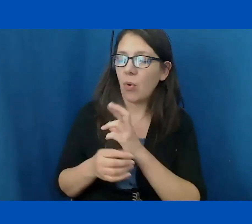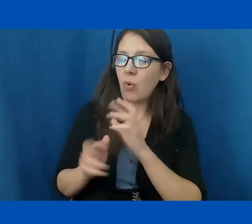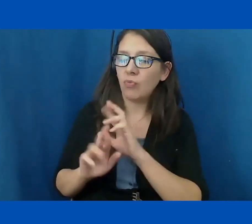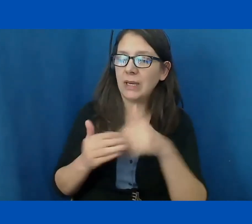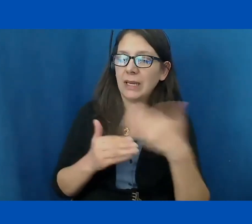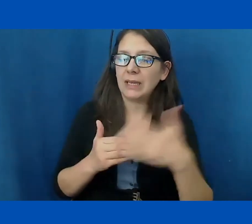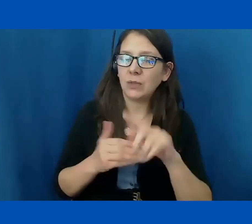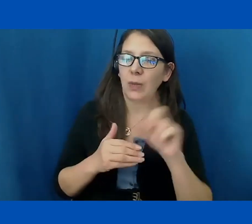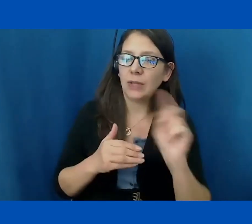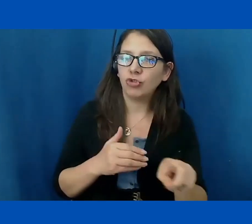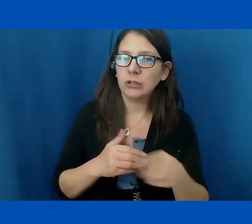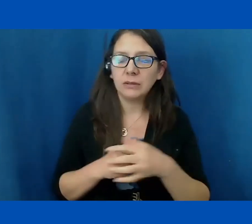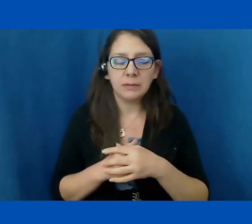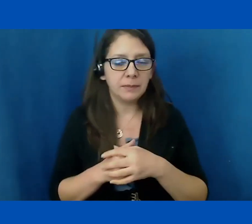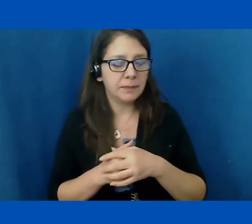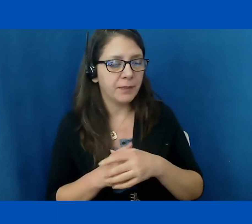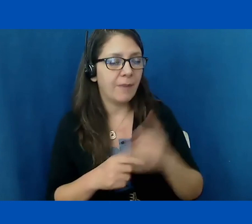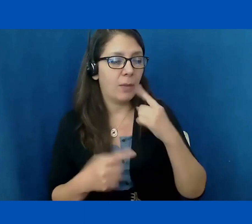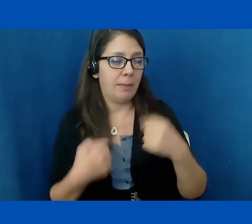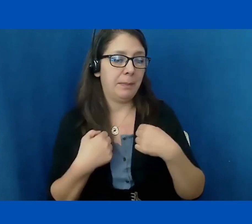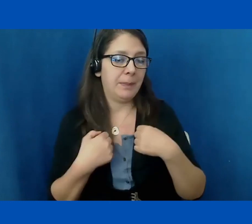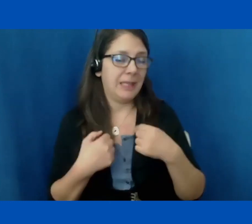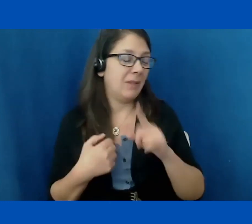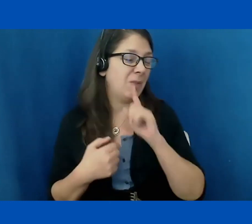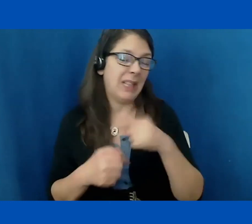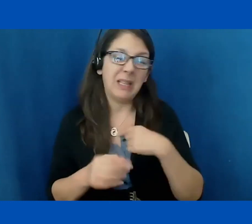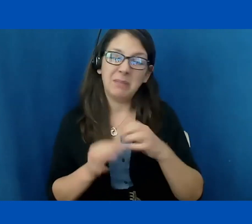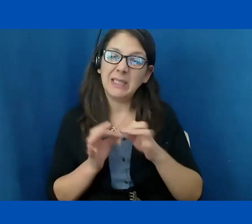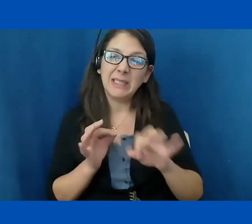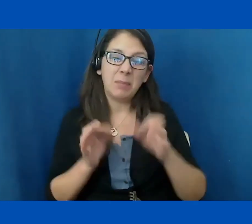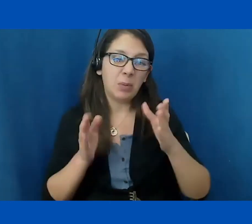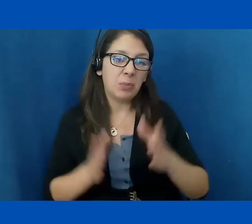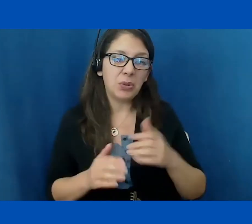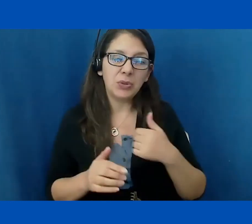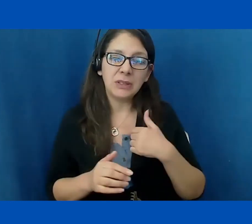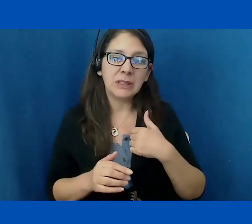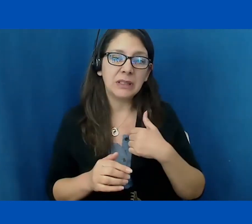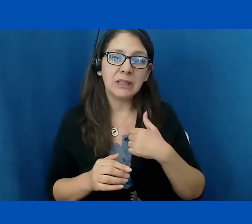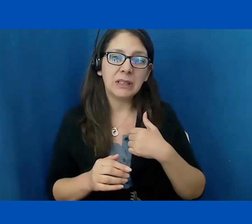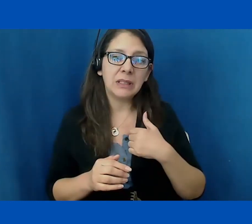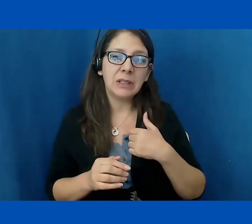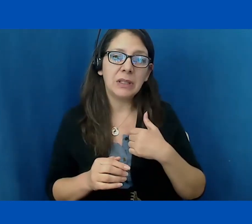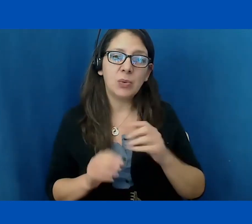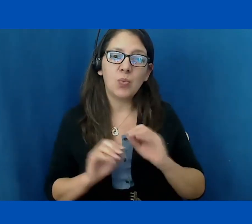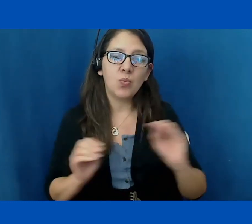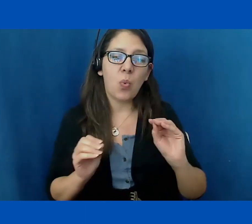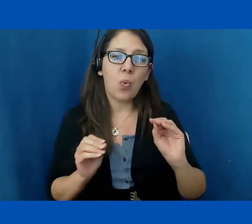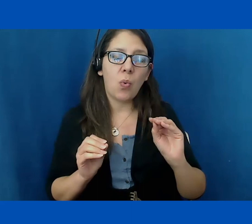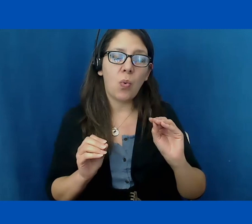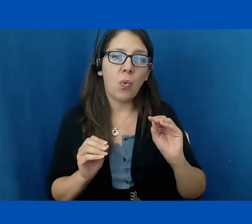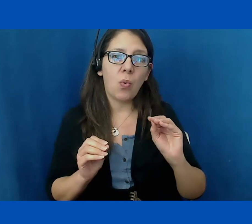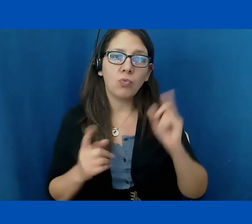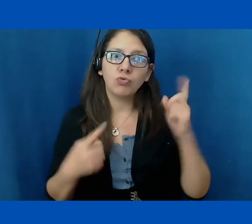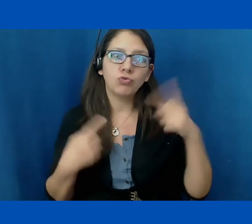For me, I mean, I'm a pretty simple guy. I don't have anything crazy. Literally when I go